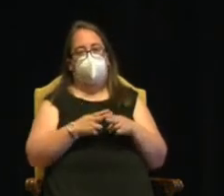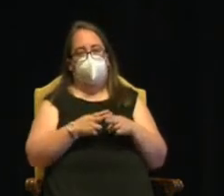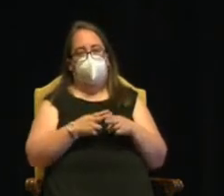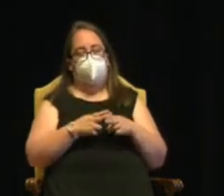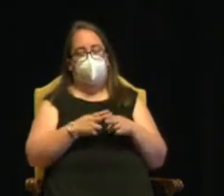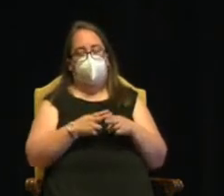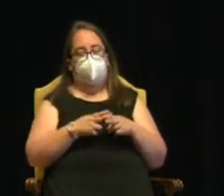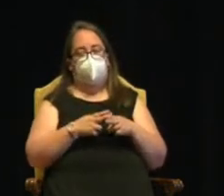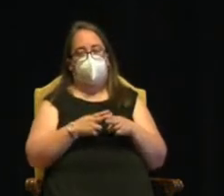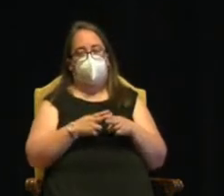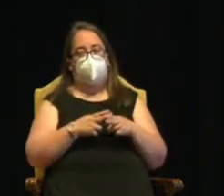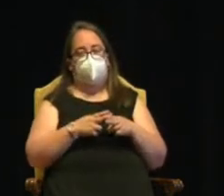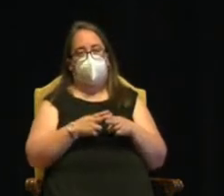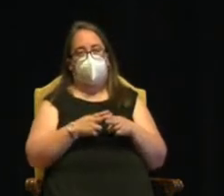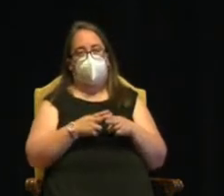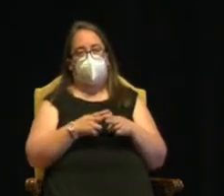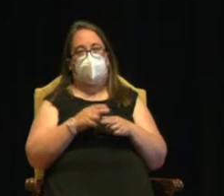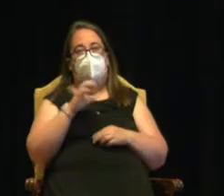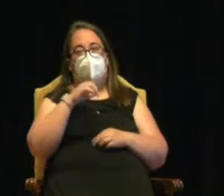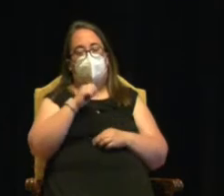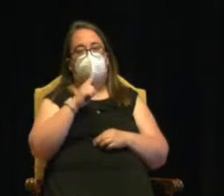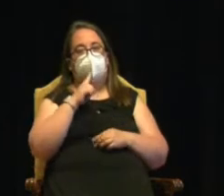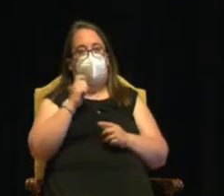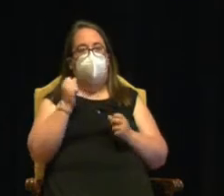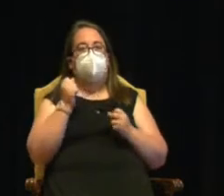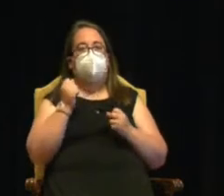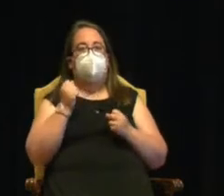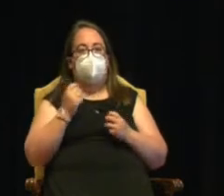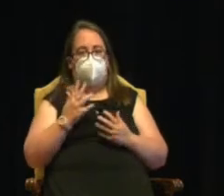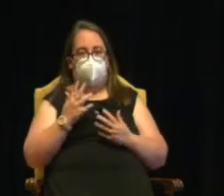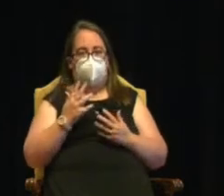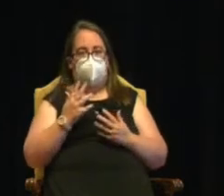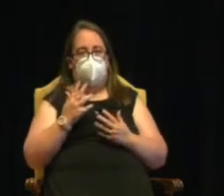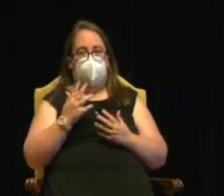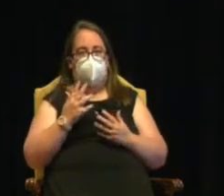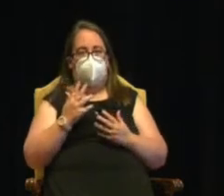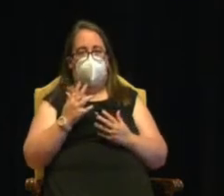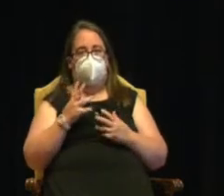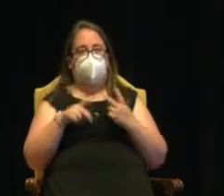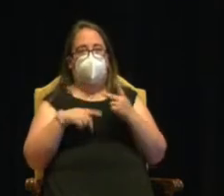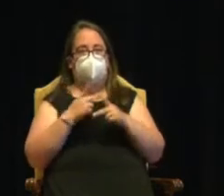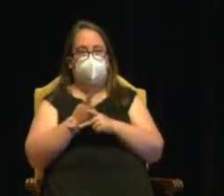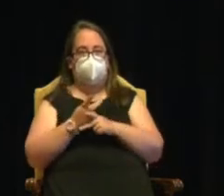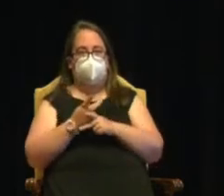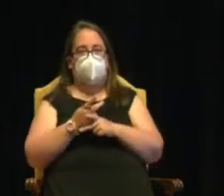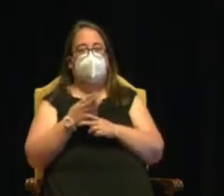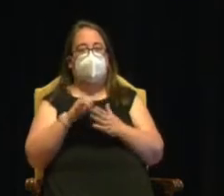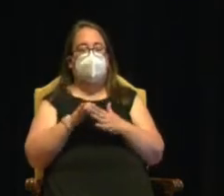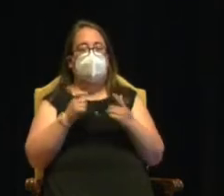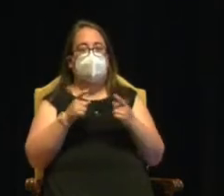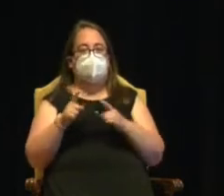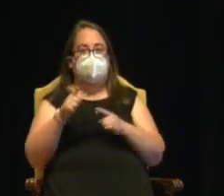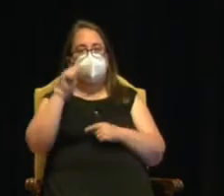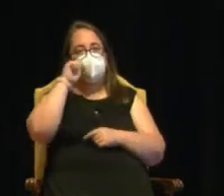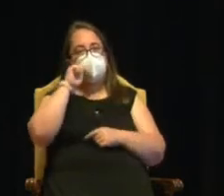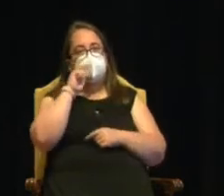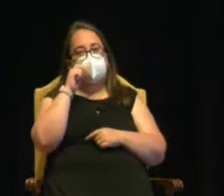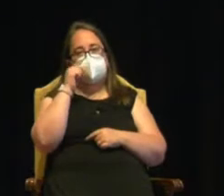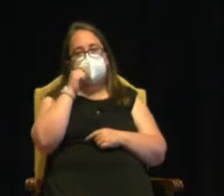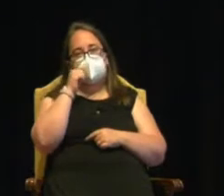it's unusual in that there are multiple iterations of this thing that happens of teenage